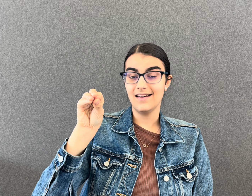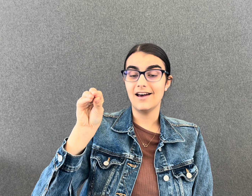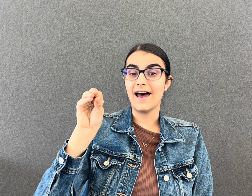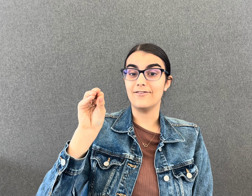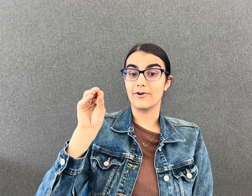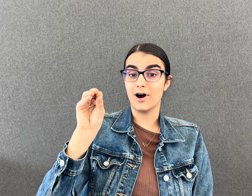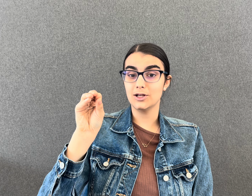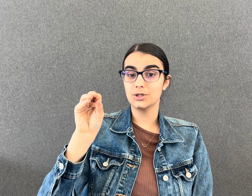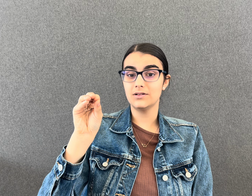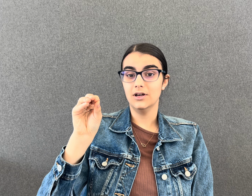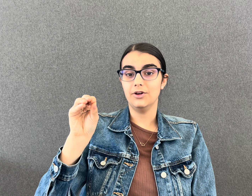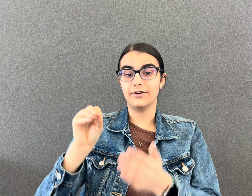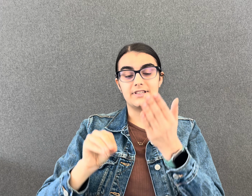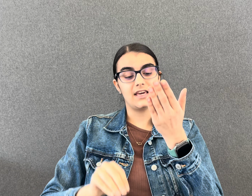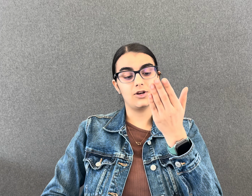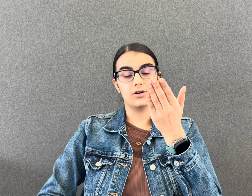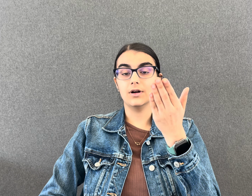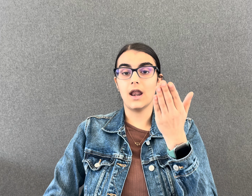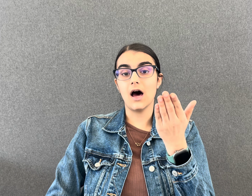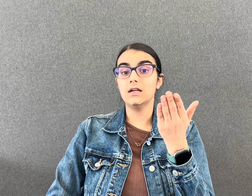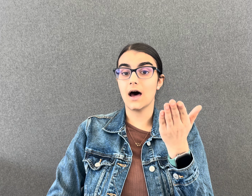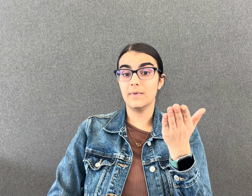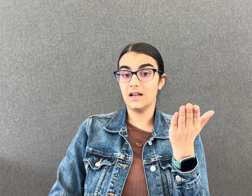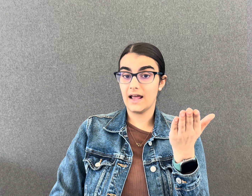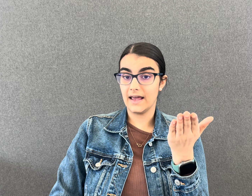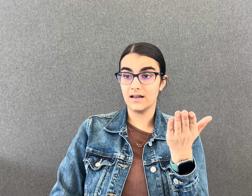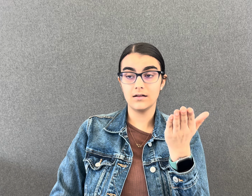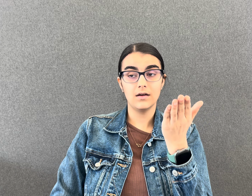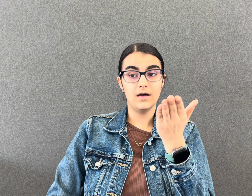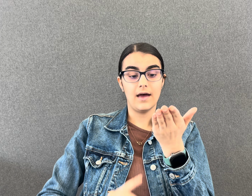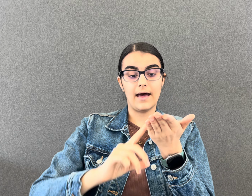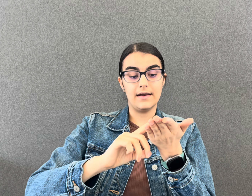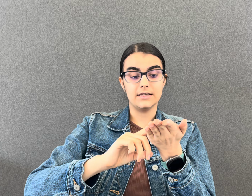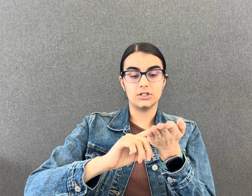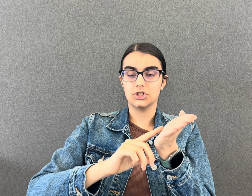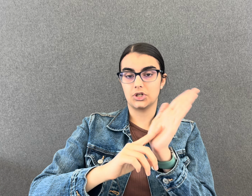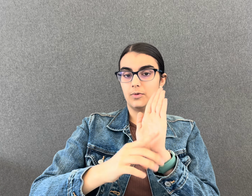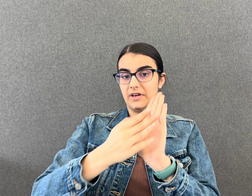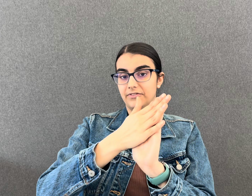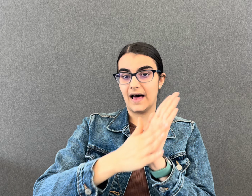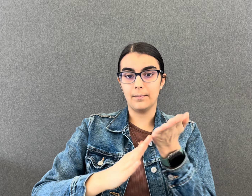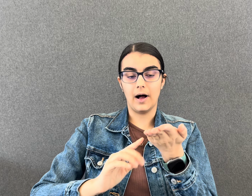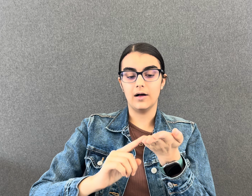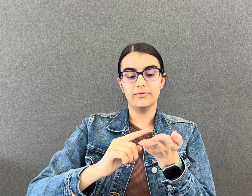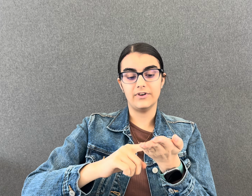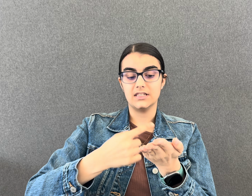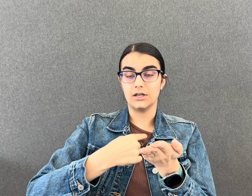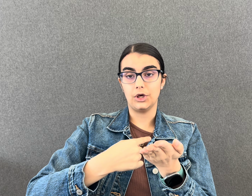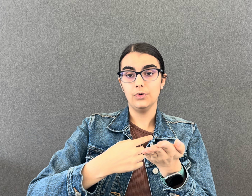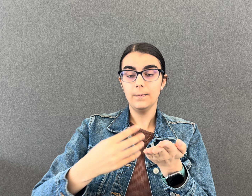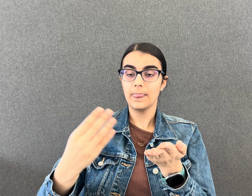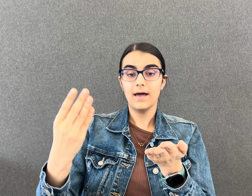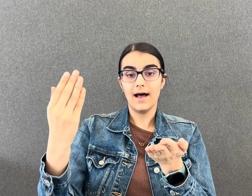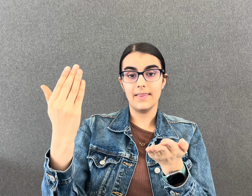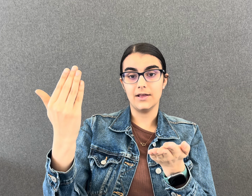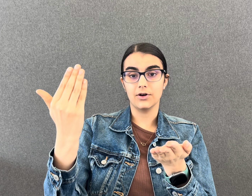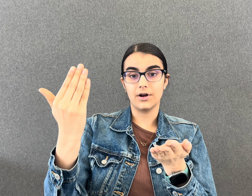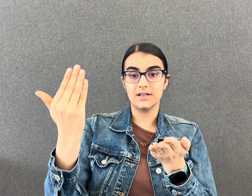and for 100, you're gonna take your non-dominant hand, and it's just gonna be a flat palm facing you, and then you're gonna